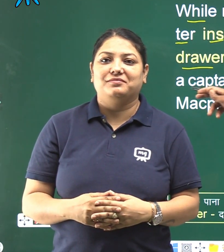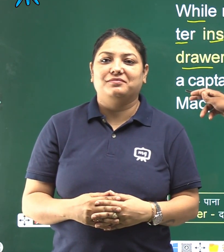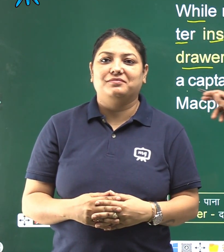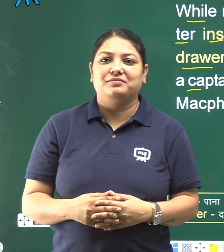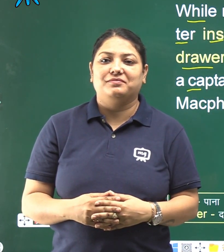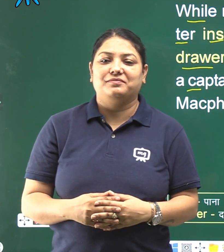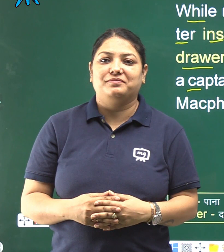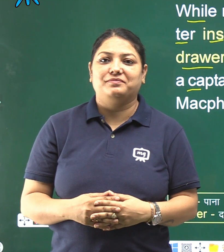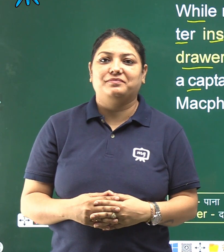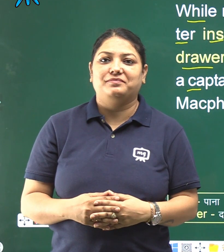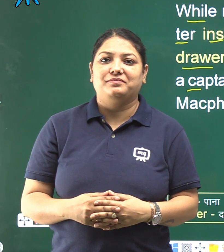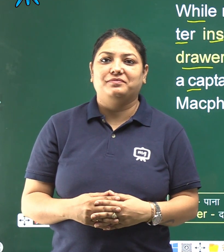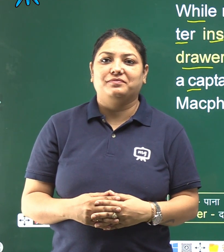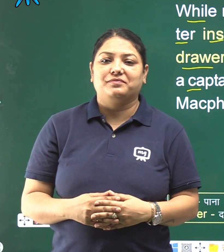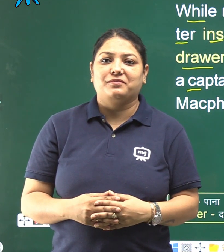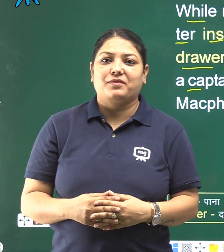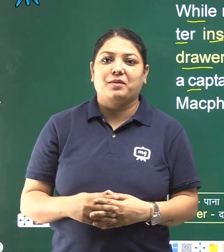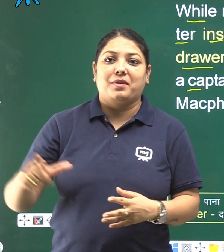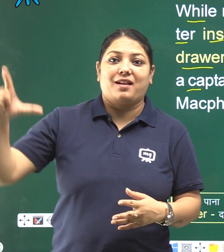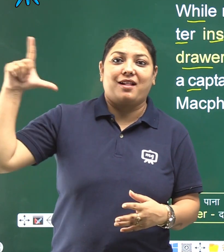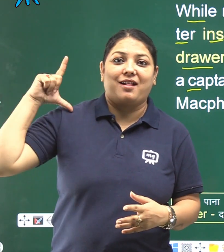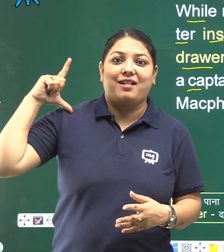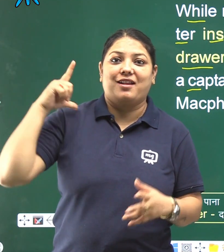by a captain of the English army.